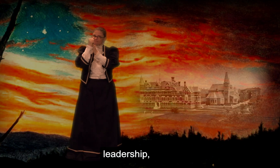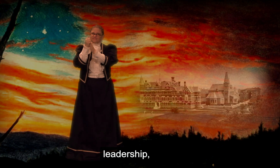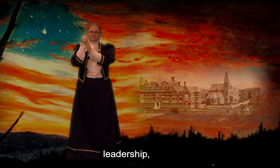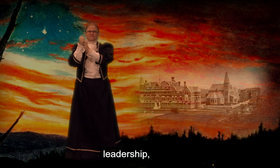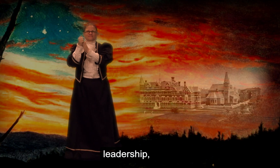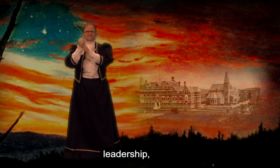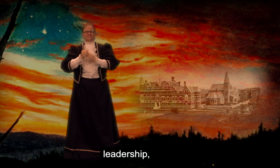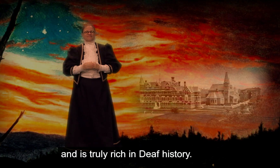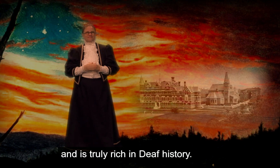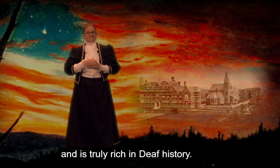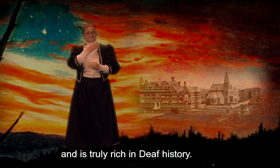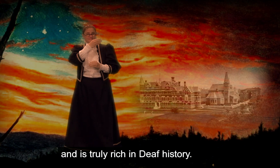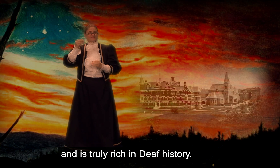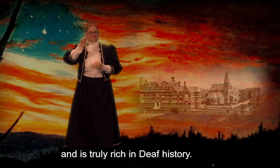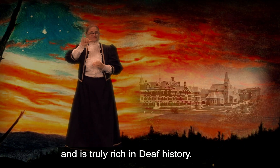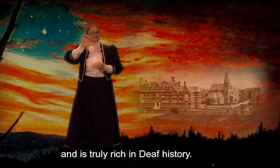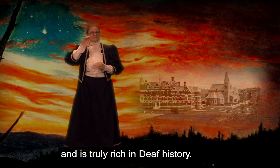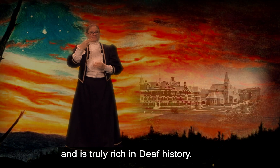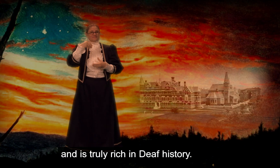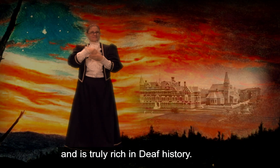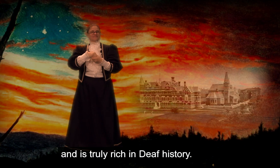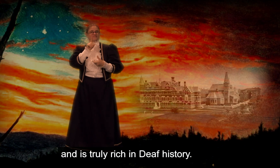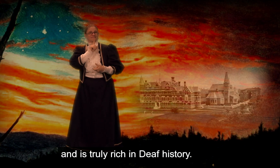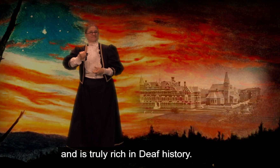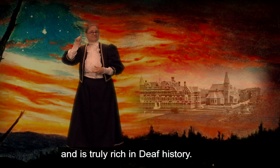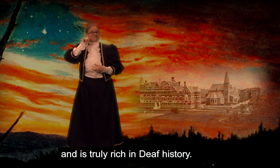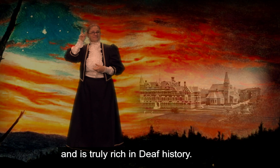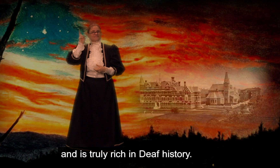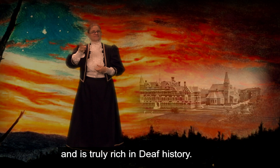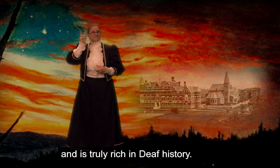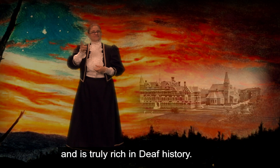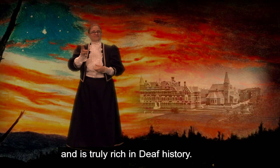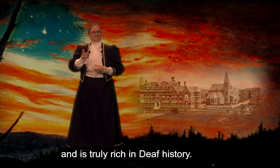leadership, and is truly rich in deaf history.